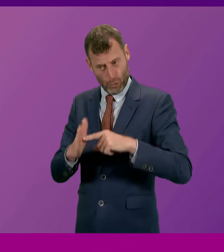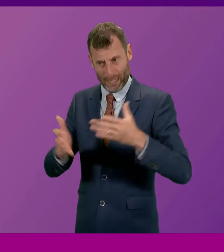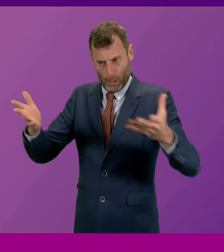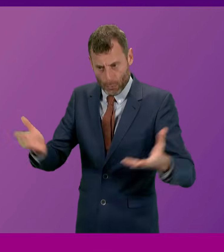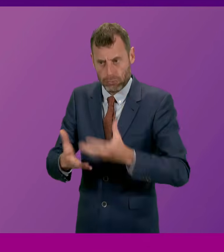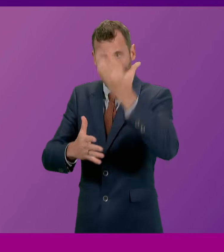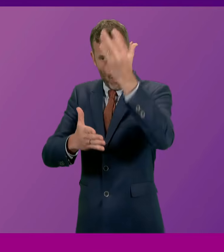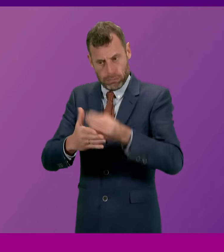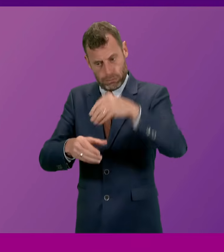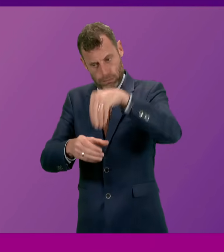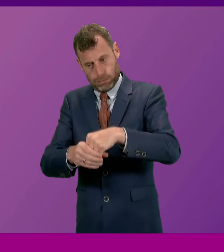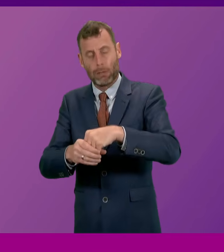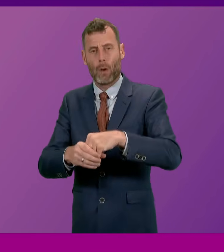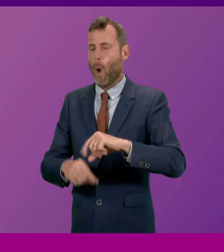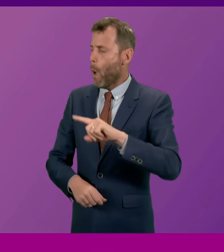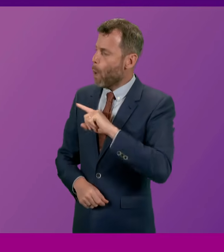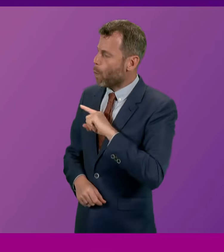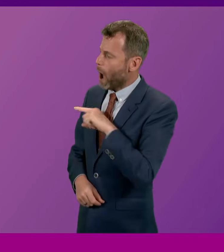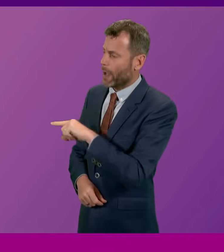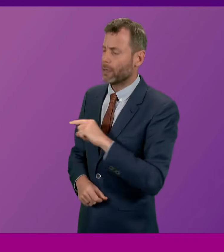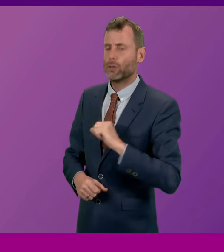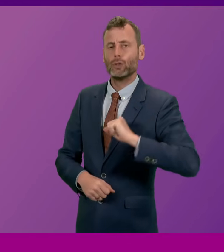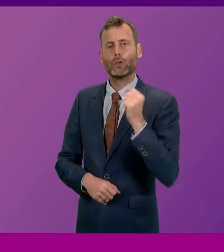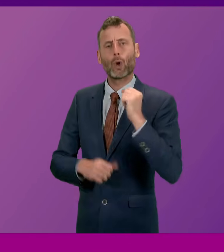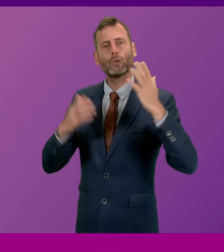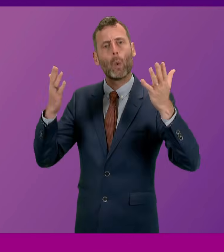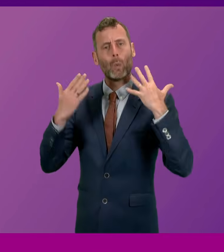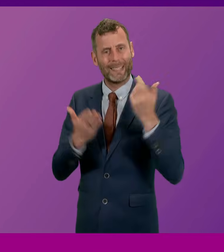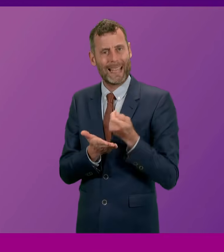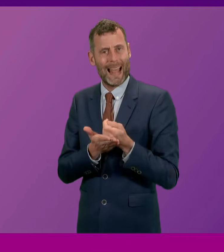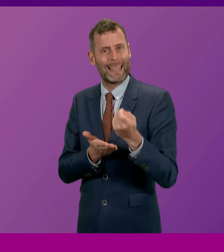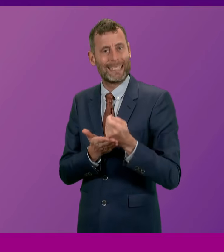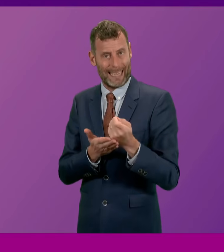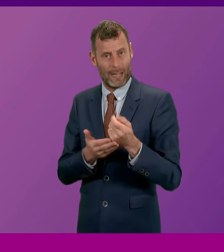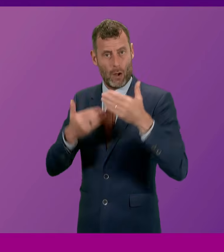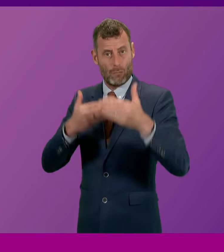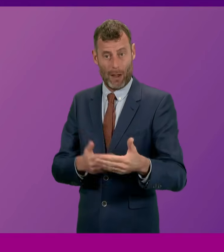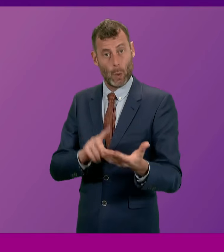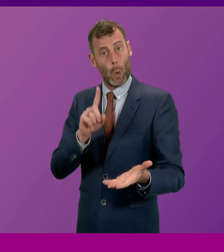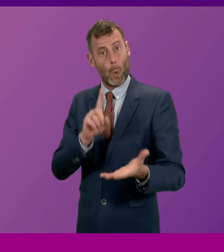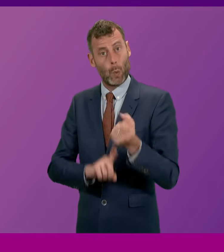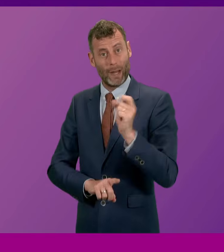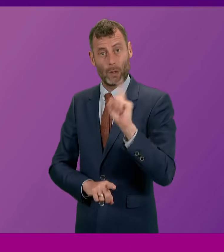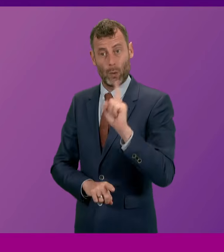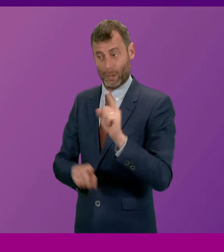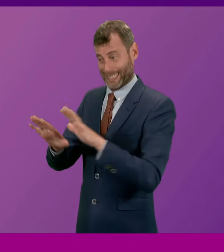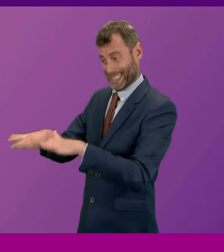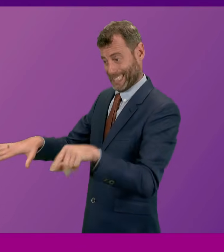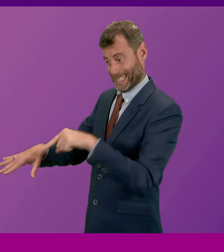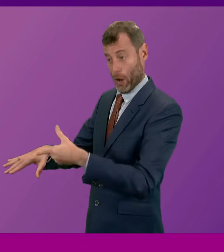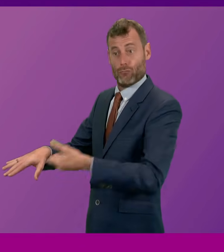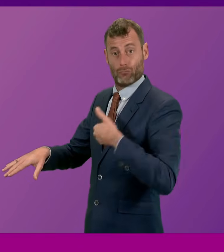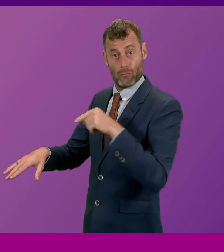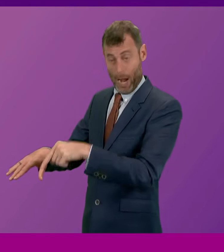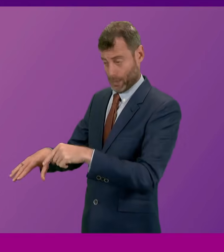of years, why did the ScotWind leasing round award seabed rights for the Marham wind farm on the very same site as